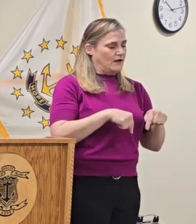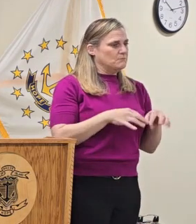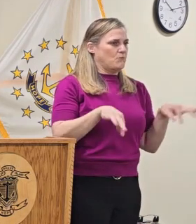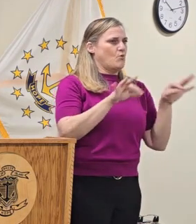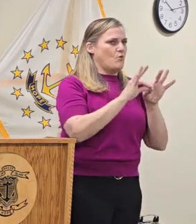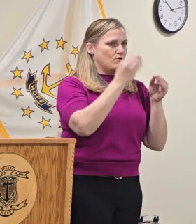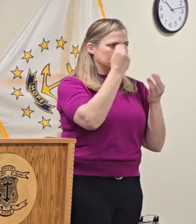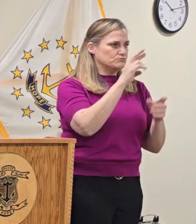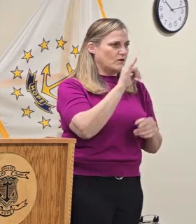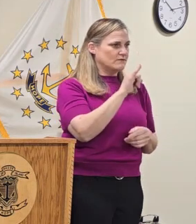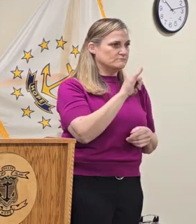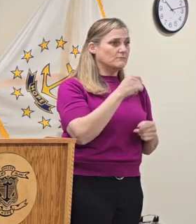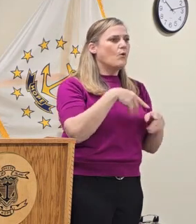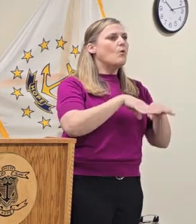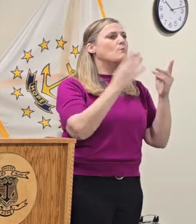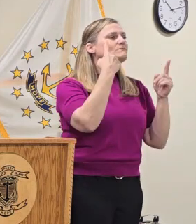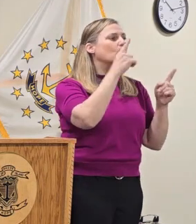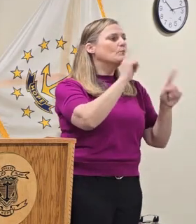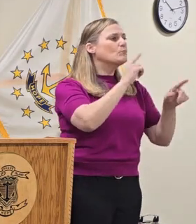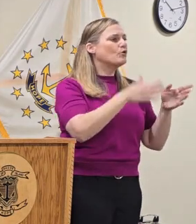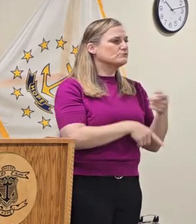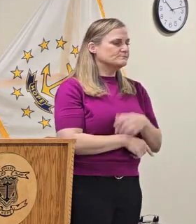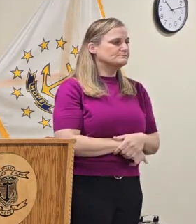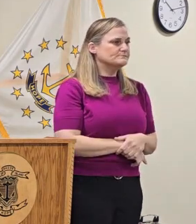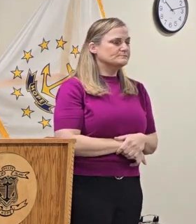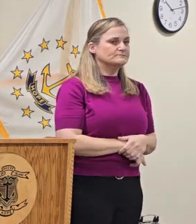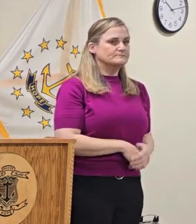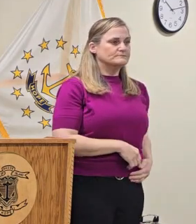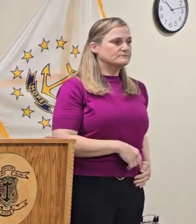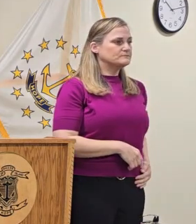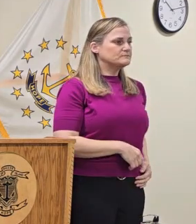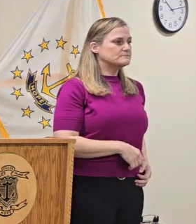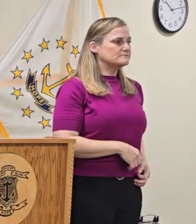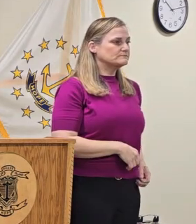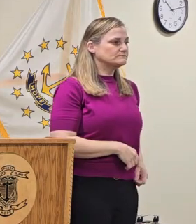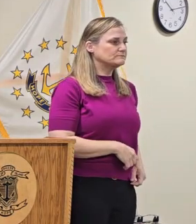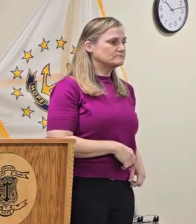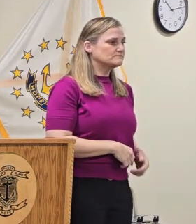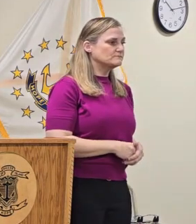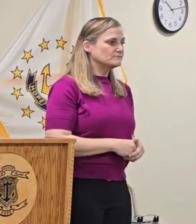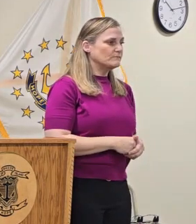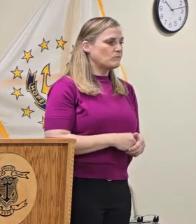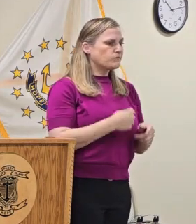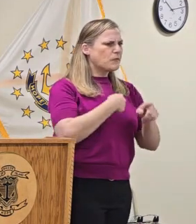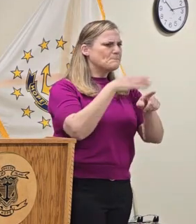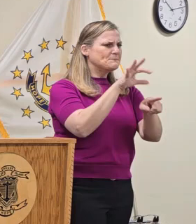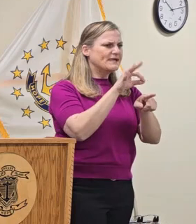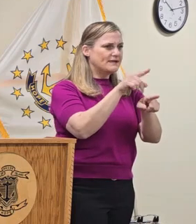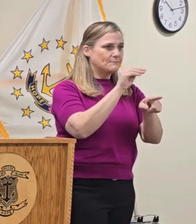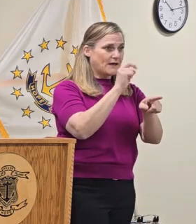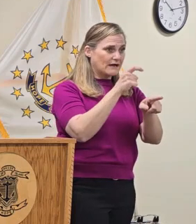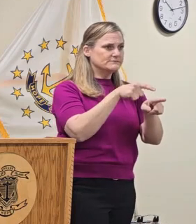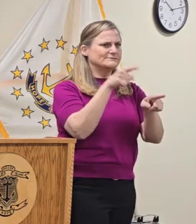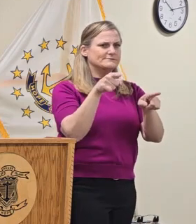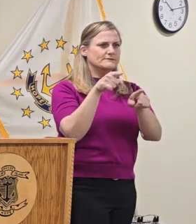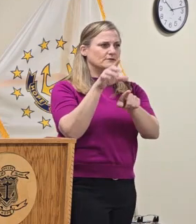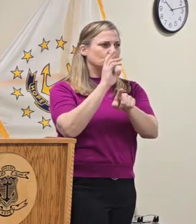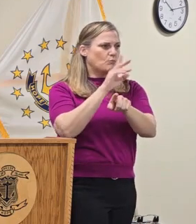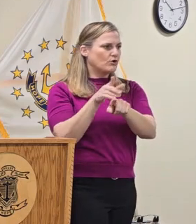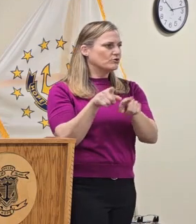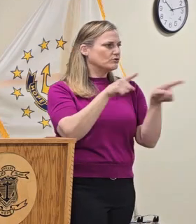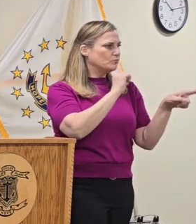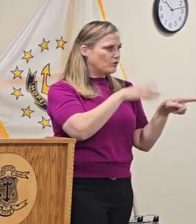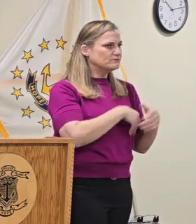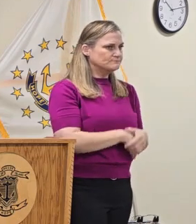take questions, which Andrea will lead. So, over three, Max, John, or the governor, please say who you want to direct